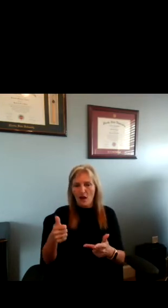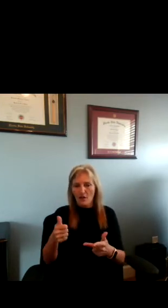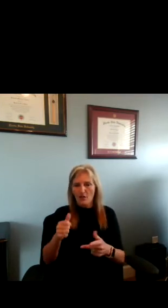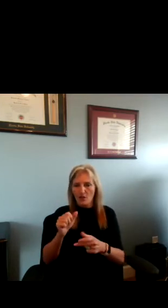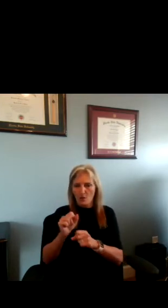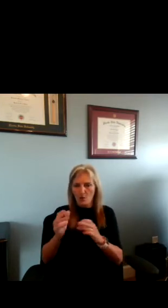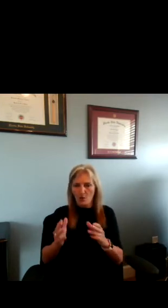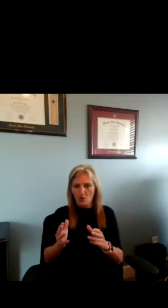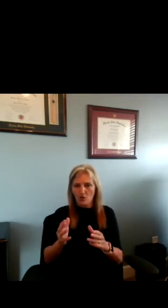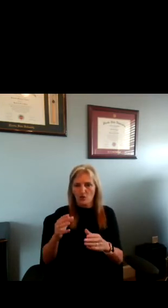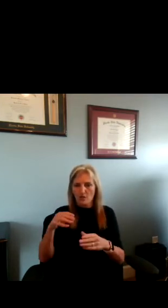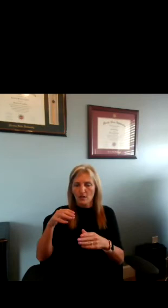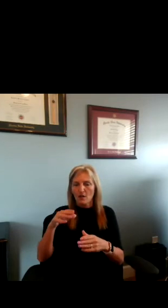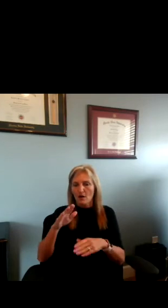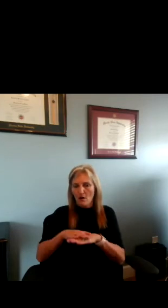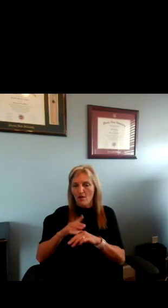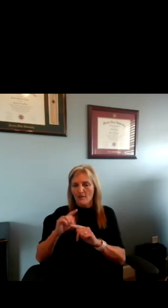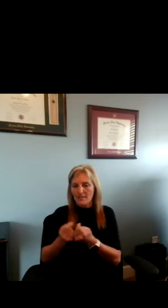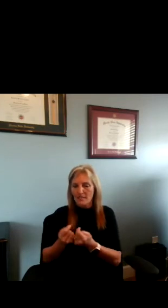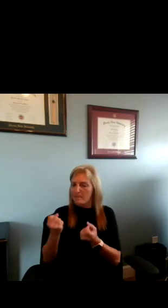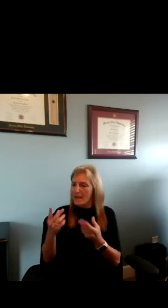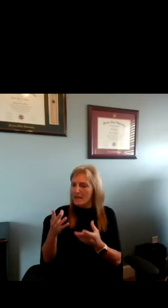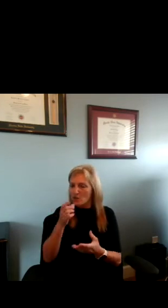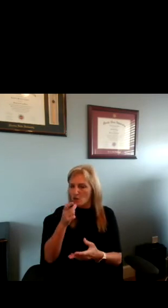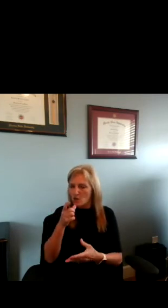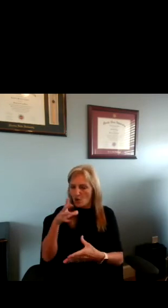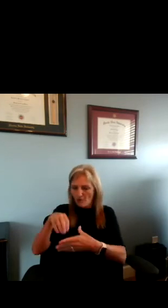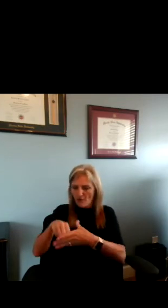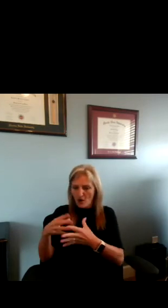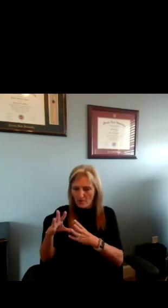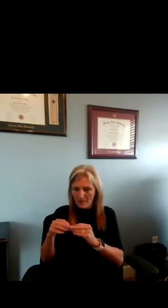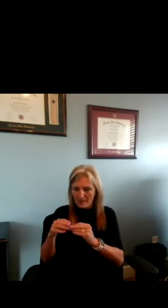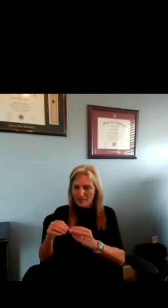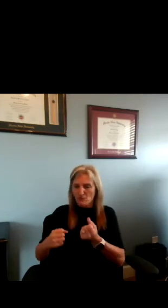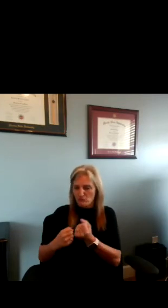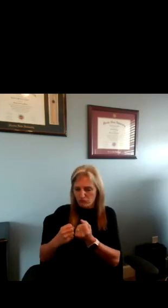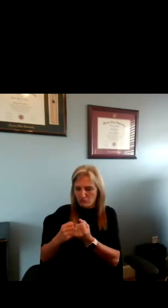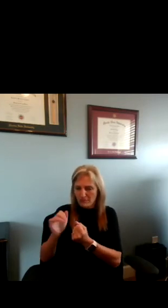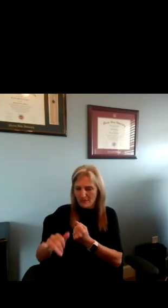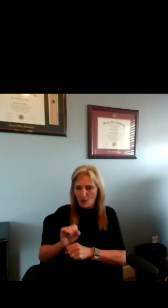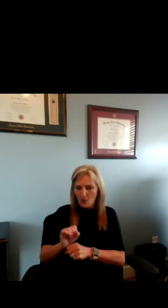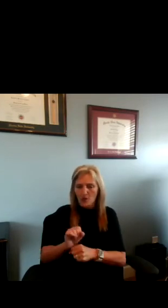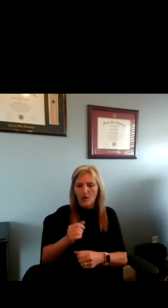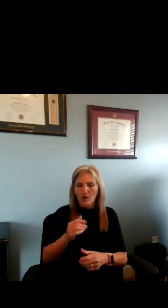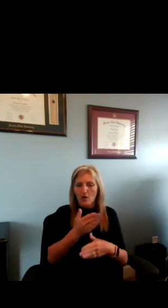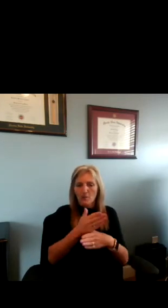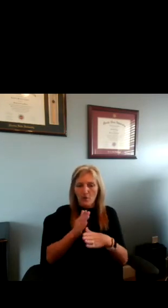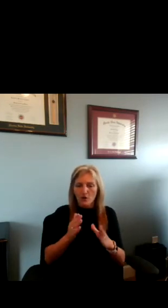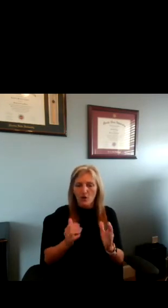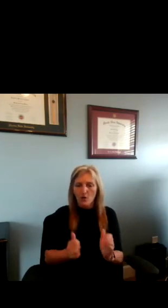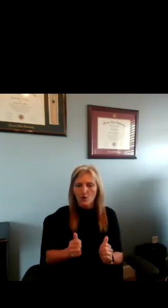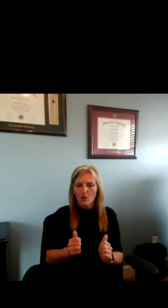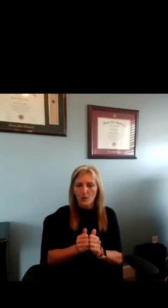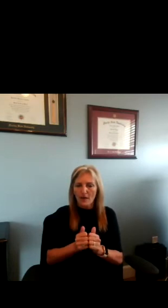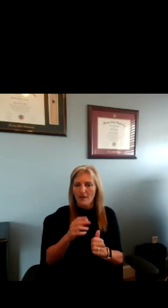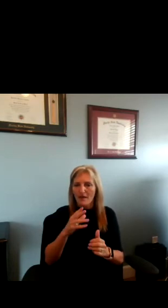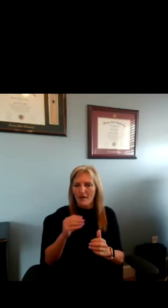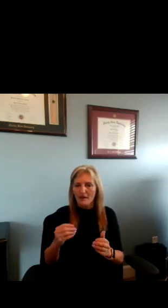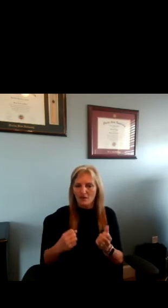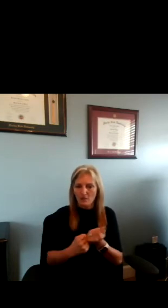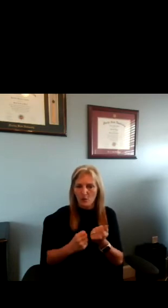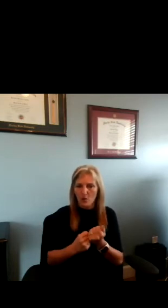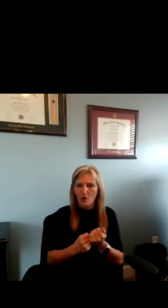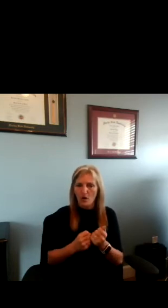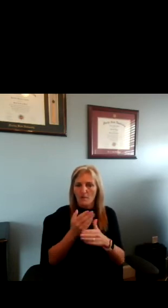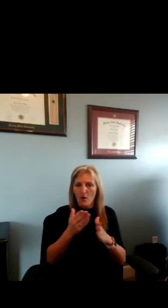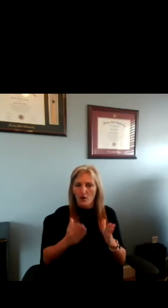team, many of whom are logged into this meeting and are supporting this work, to partner with and to support experts and thought partners